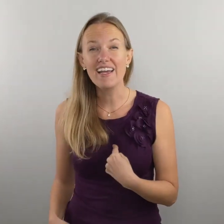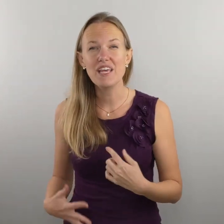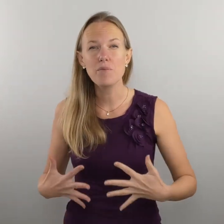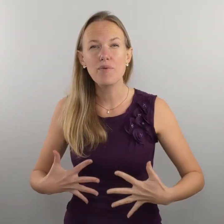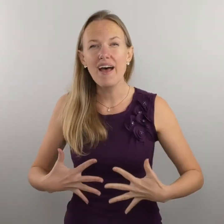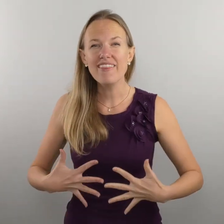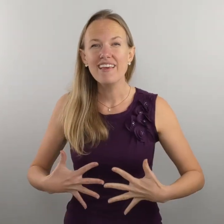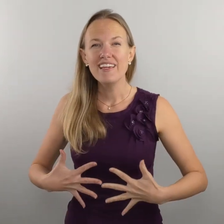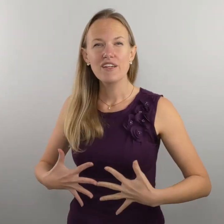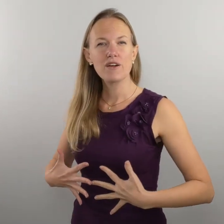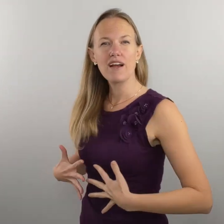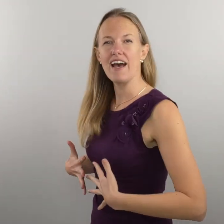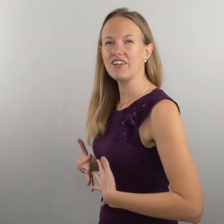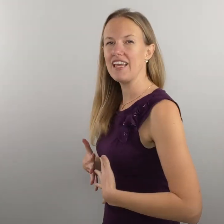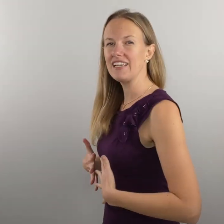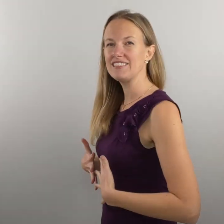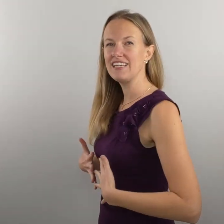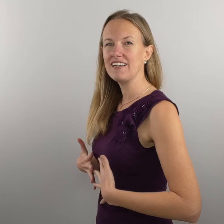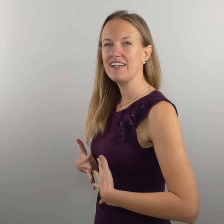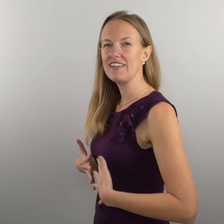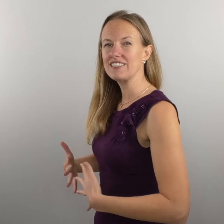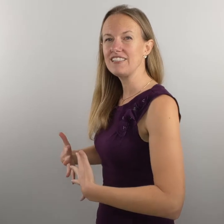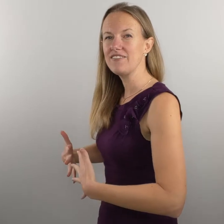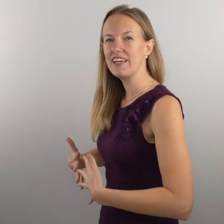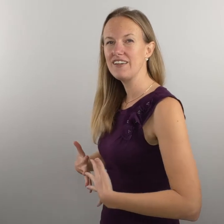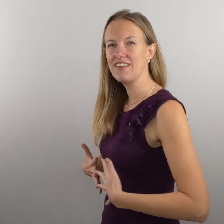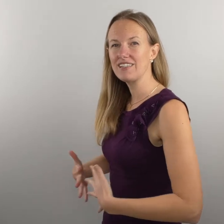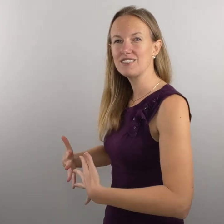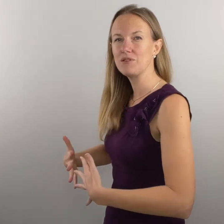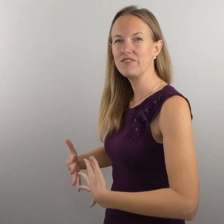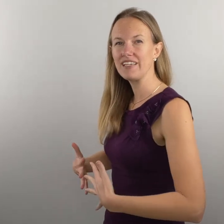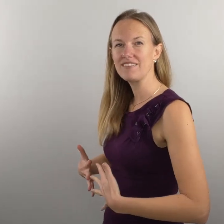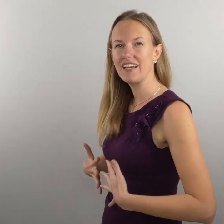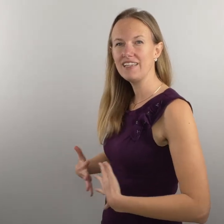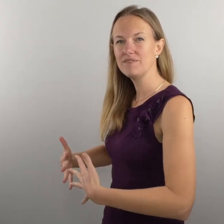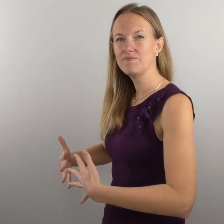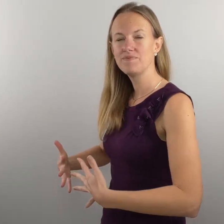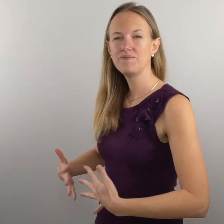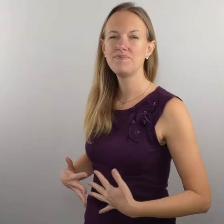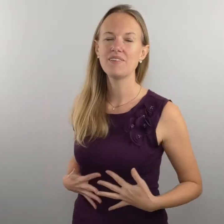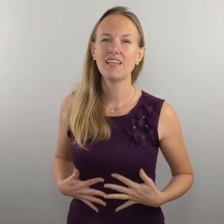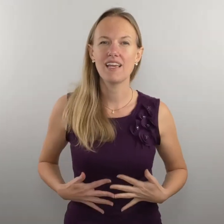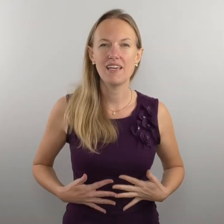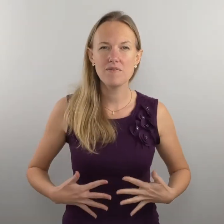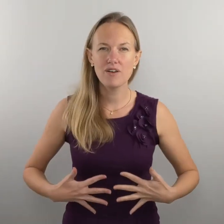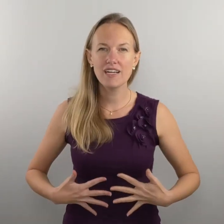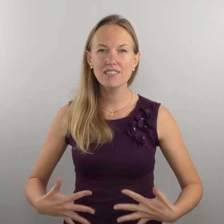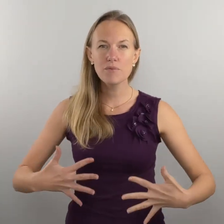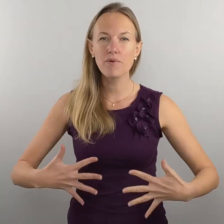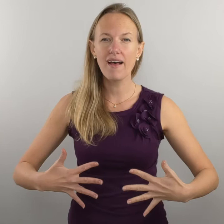then breath, have your hands here and you're signifying your lungs moving. Okay? Okay, before I took a breath,